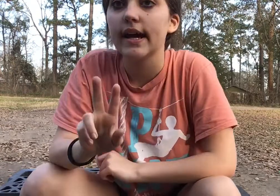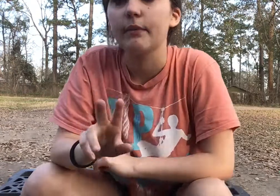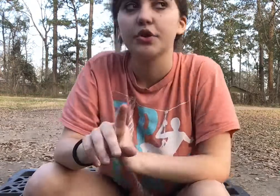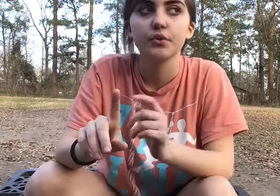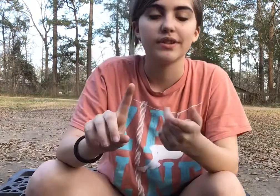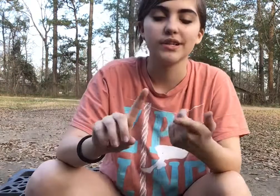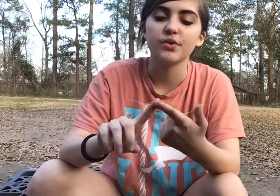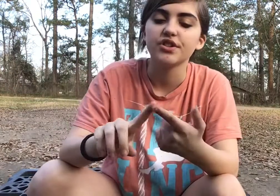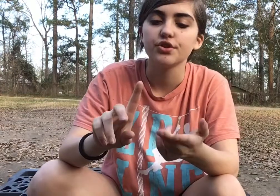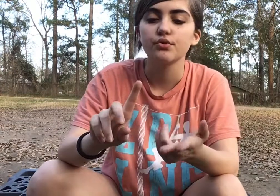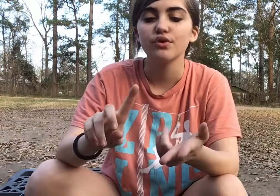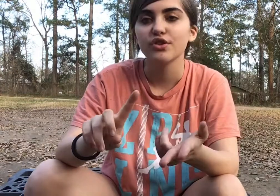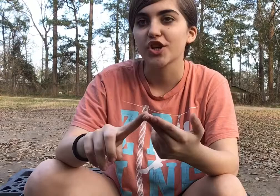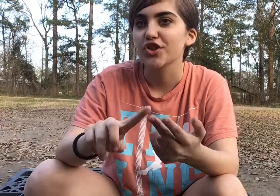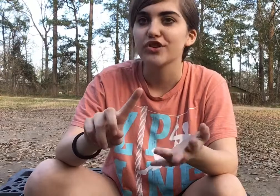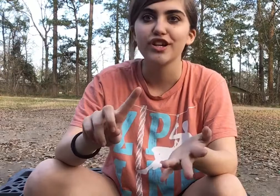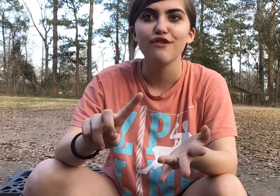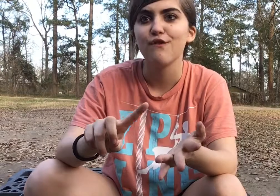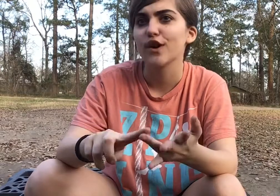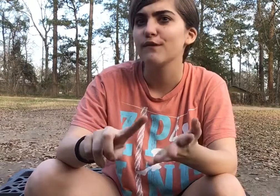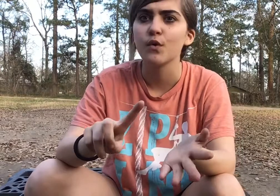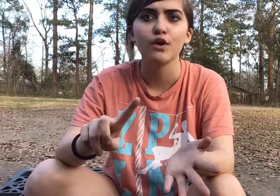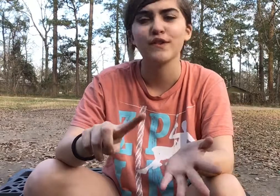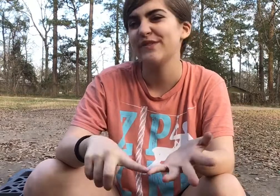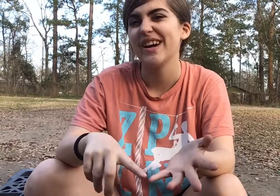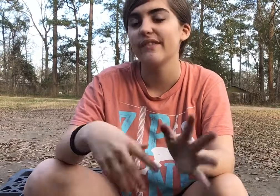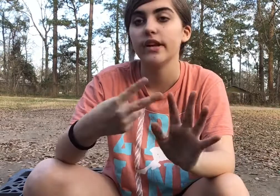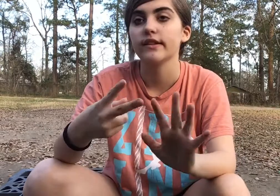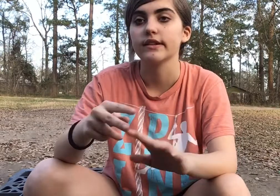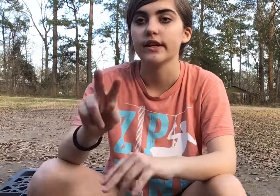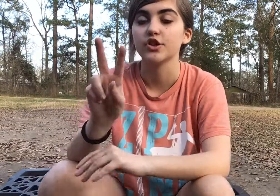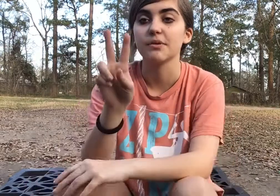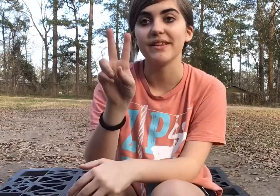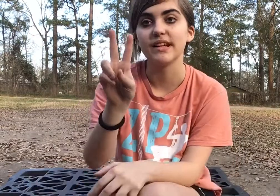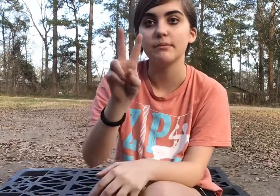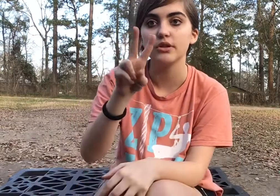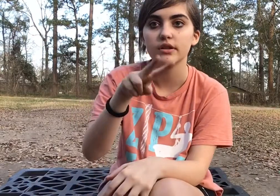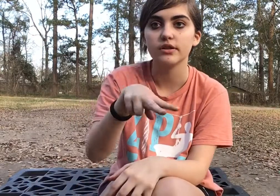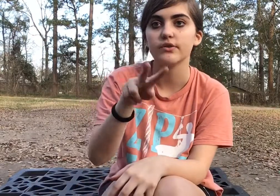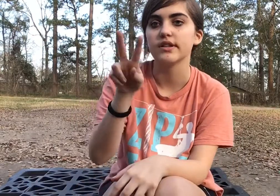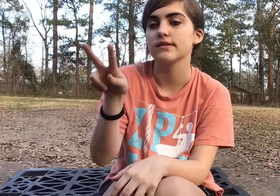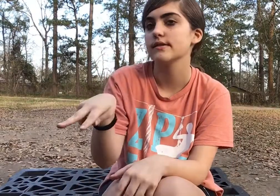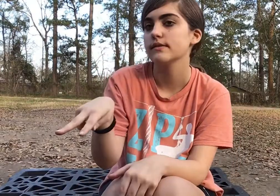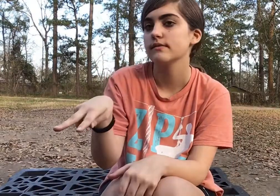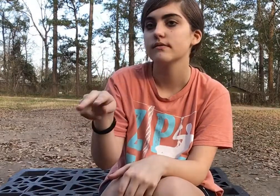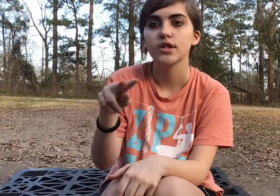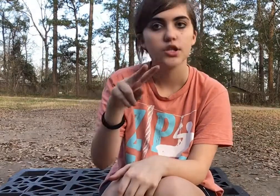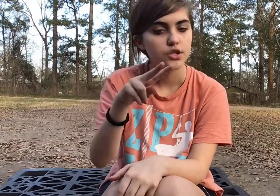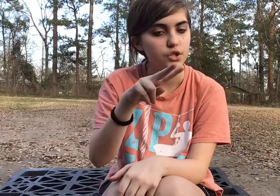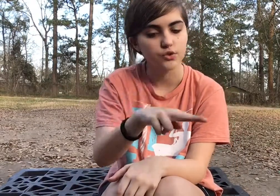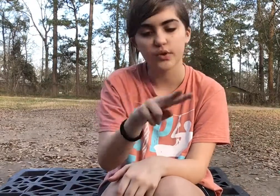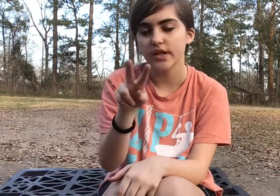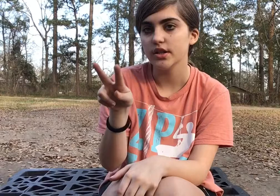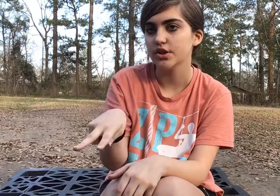Anytime when you're doing like 22, 33, 44, 55, anything like that, you're just going to make the number, do this. So